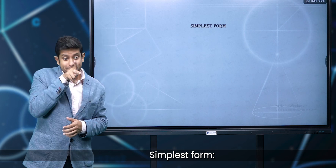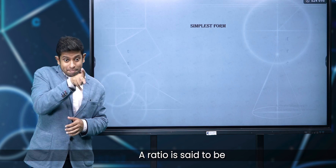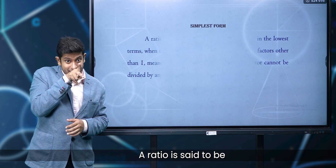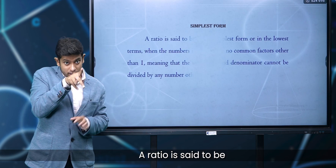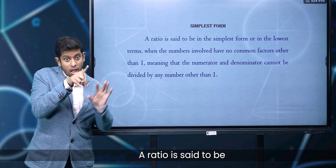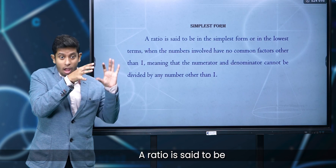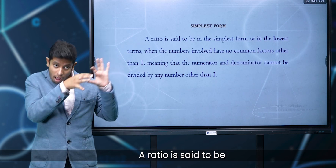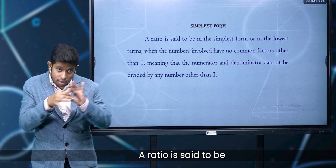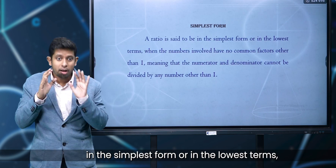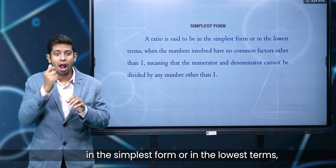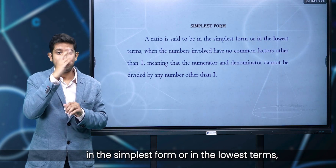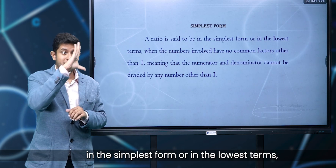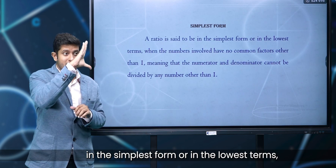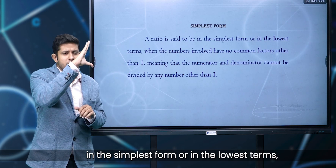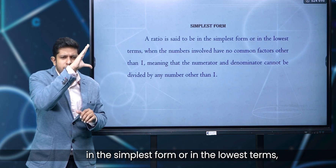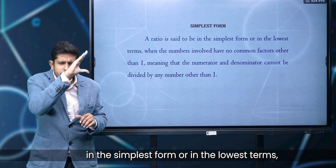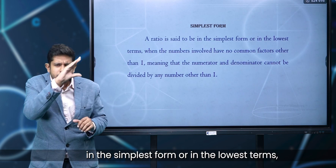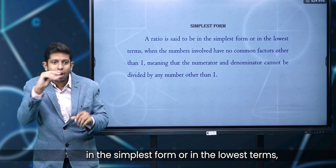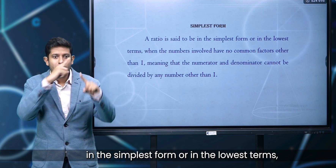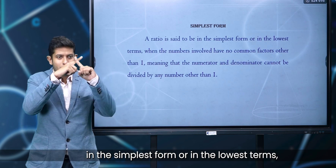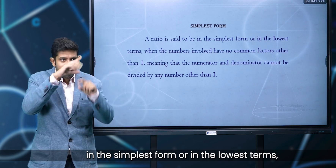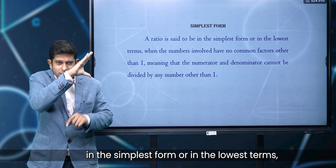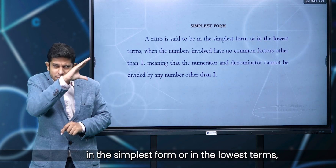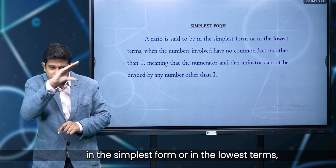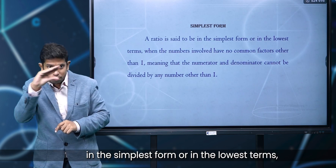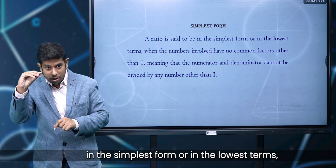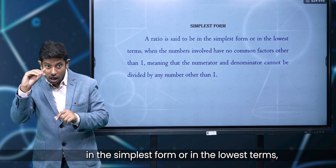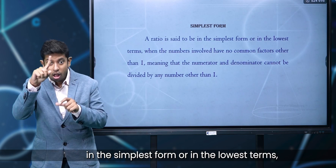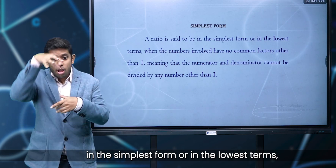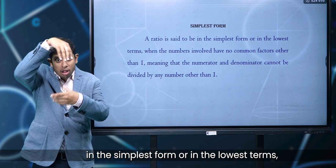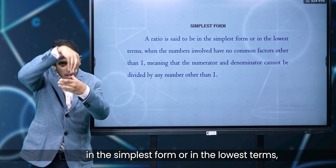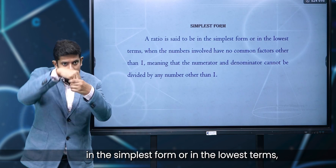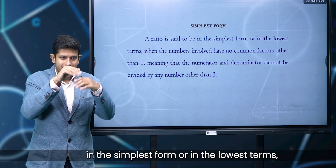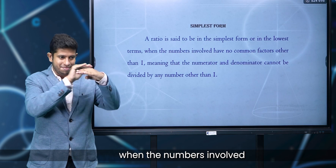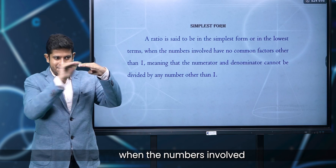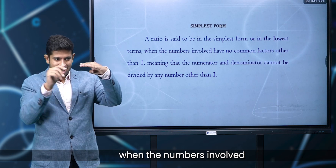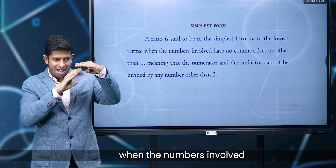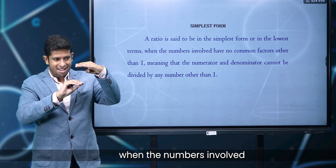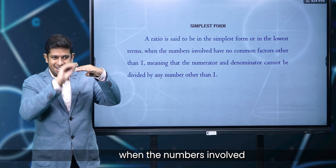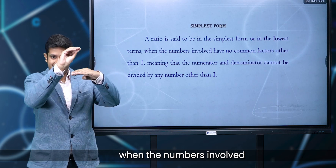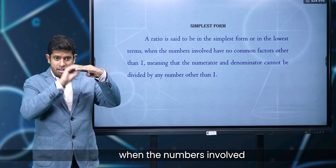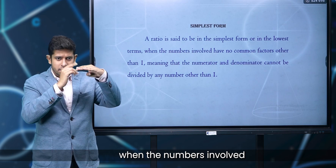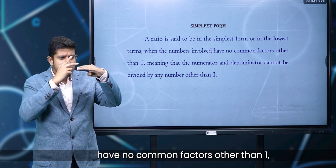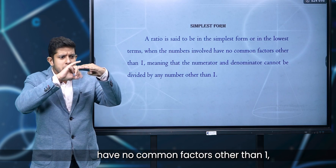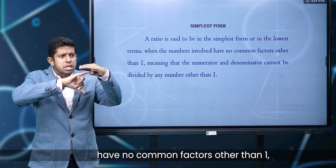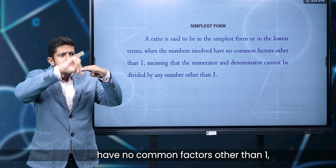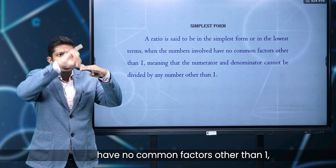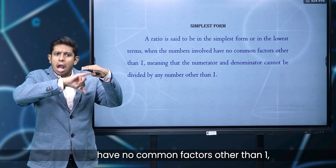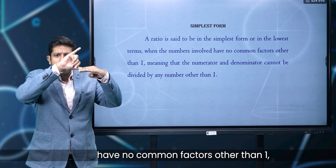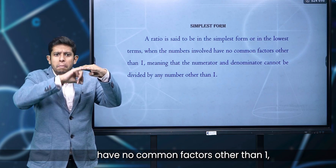A ratio is said to be in the simplest form or in the lowest terms when the numbers involved have no common